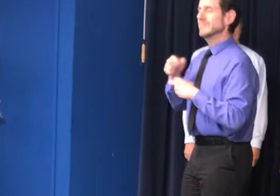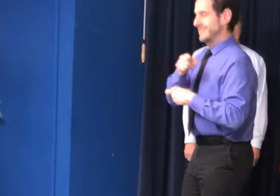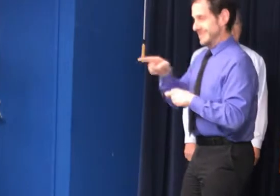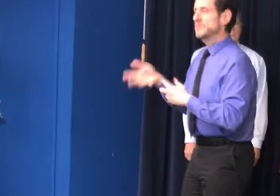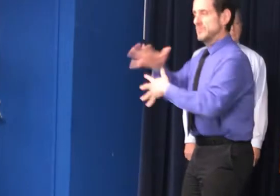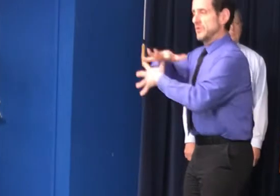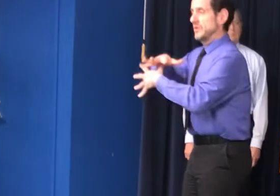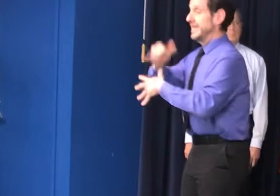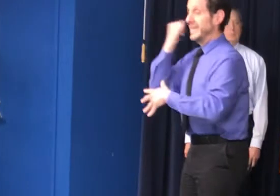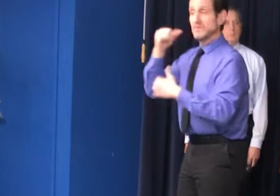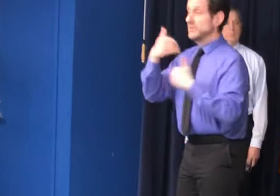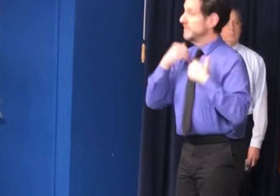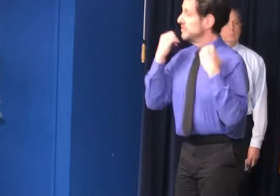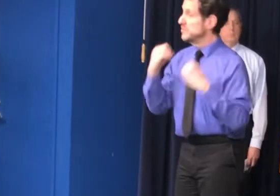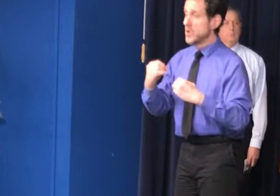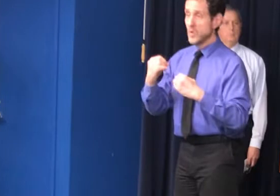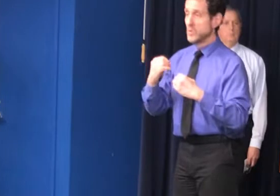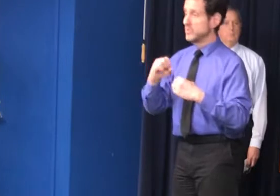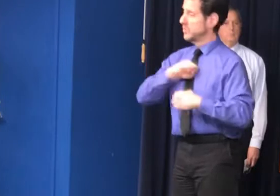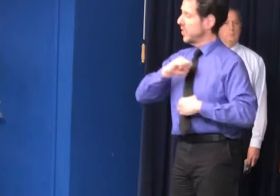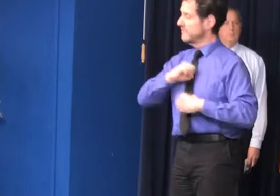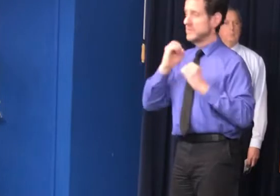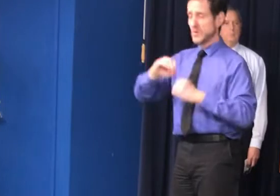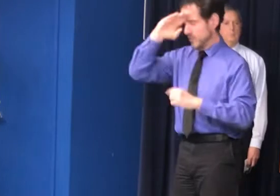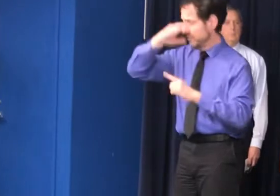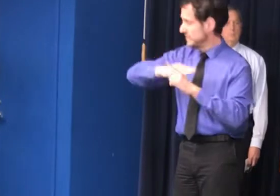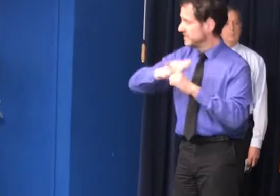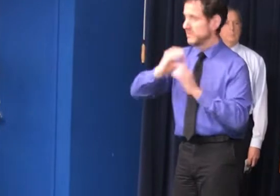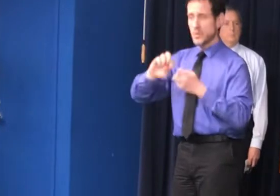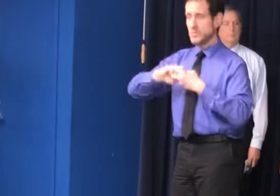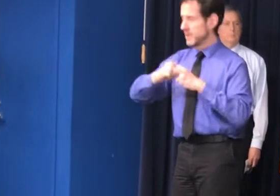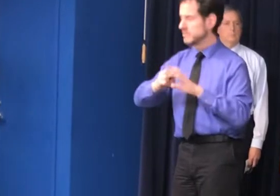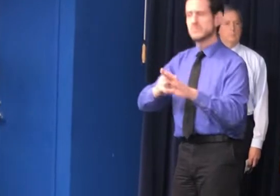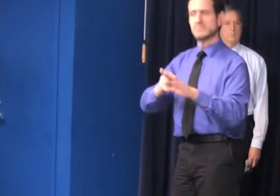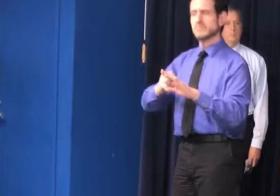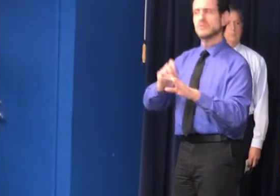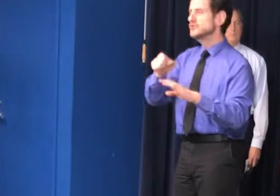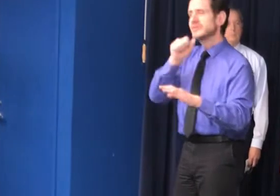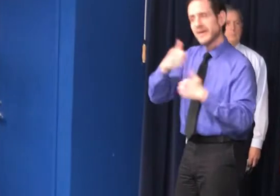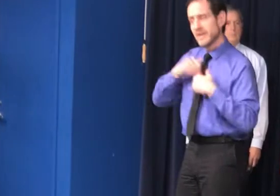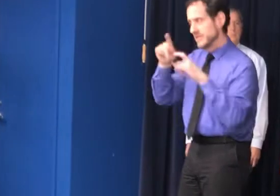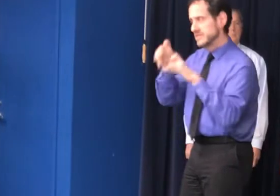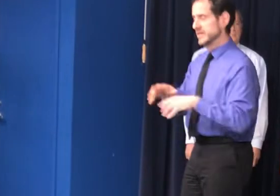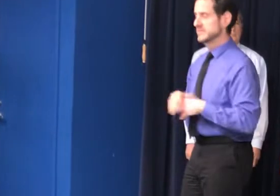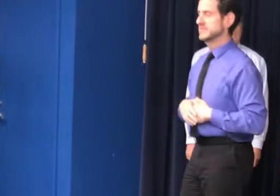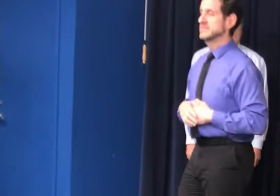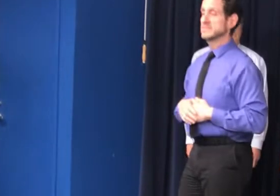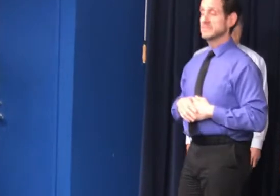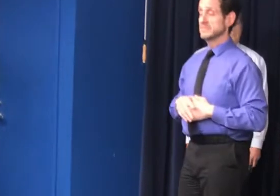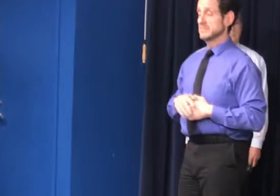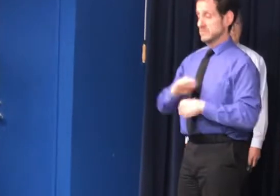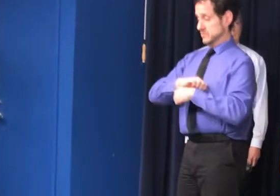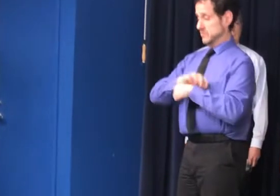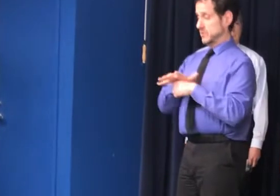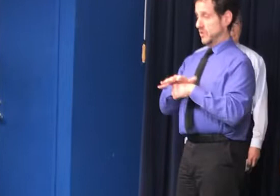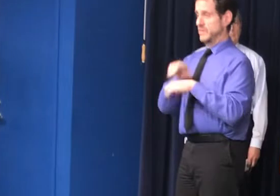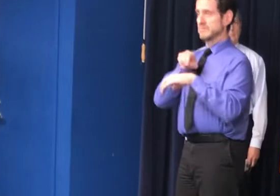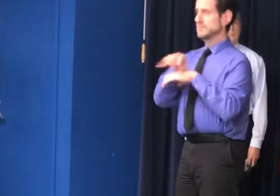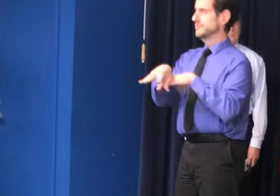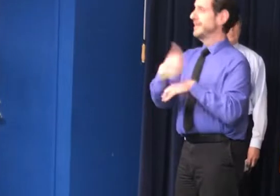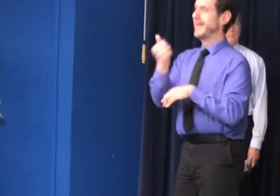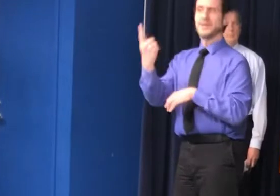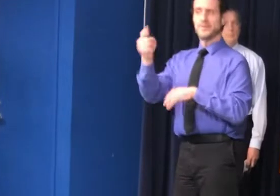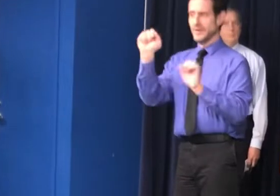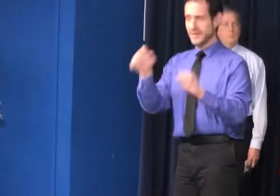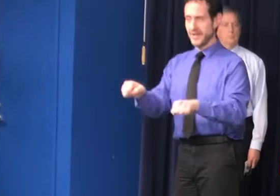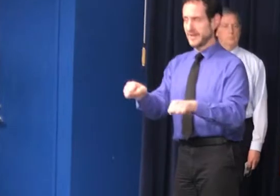of symptoms. No one is immune to this virus, not even if you are healthy, but not